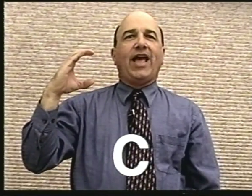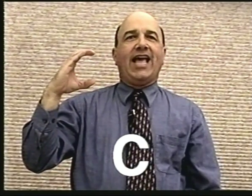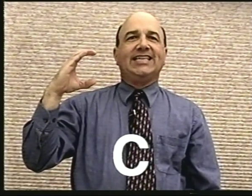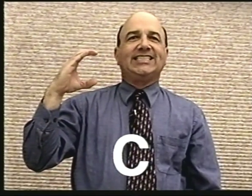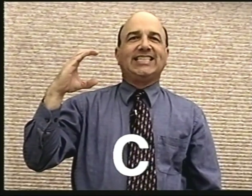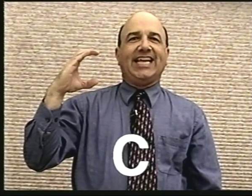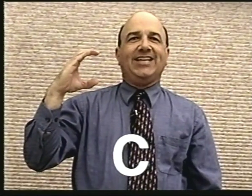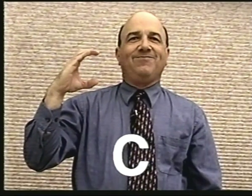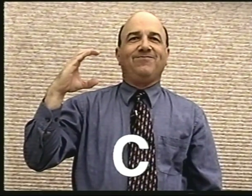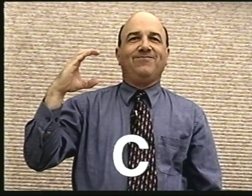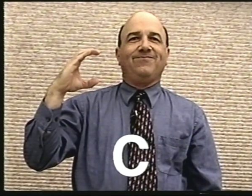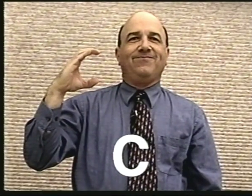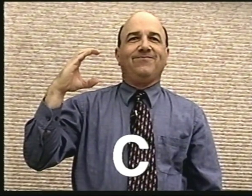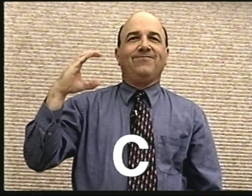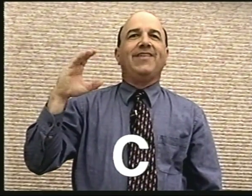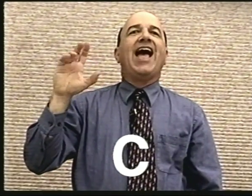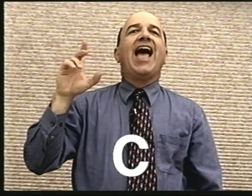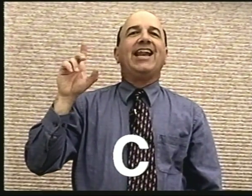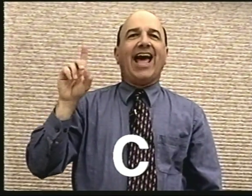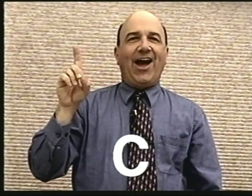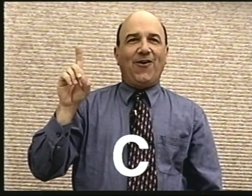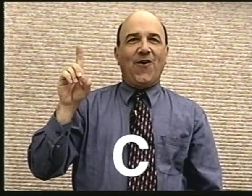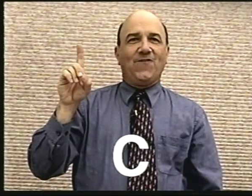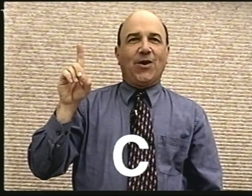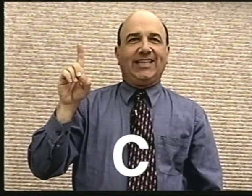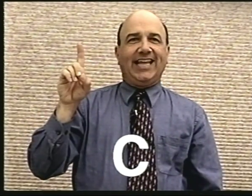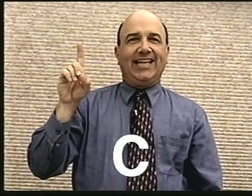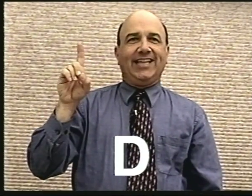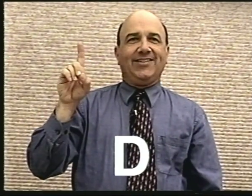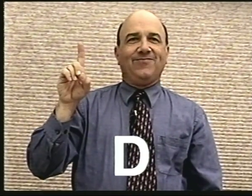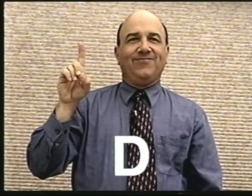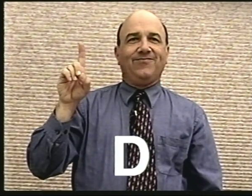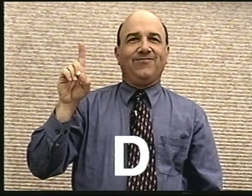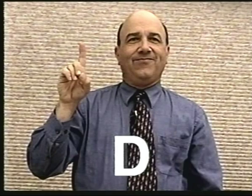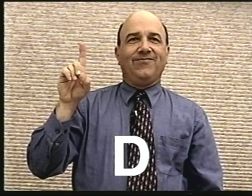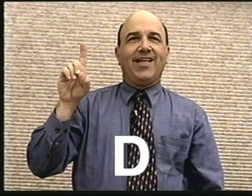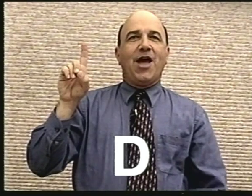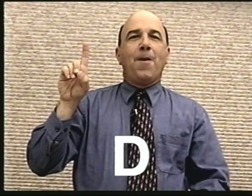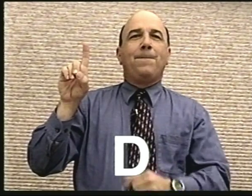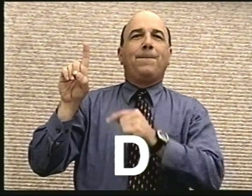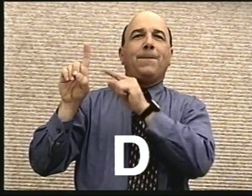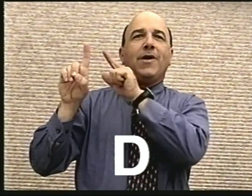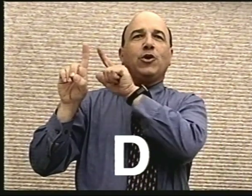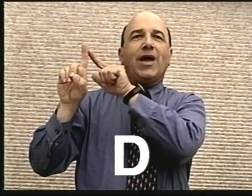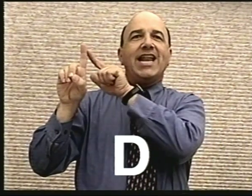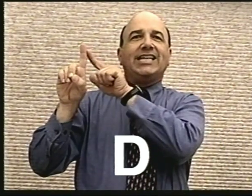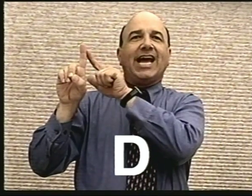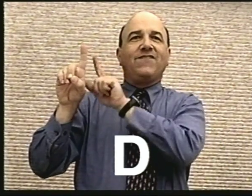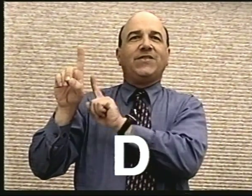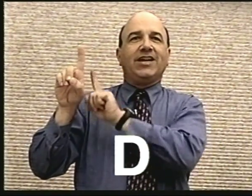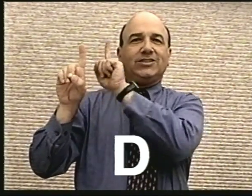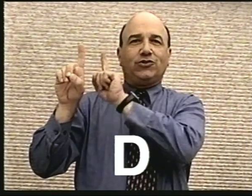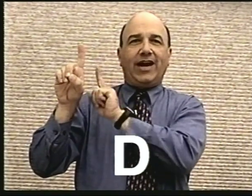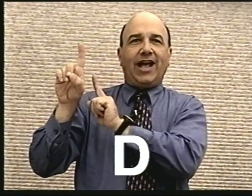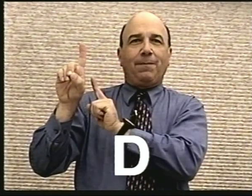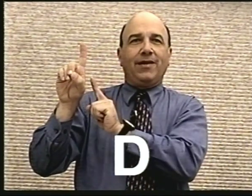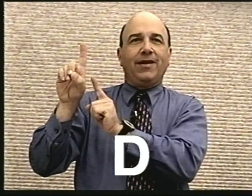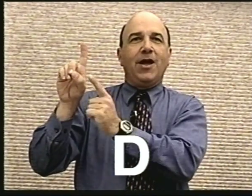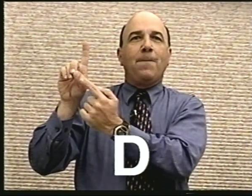a C. And now for D, your index finger straight up, put